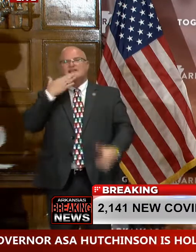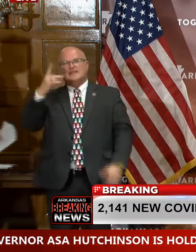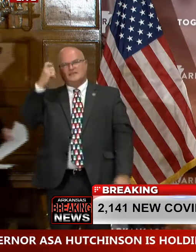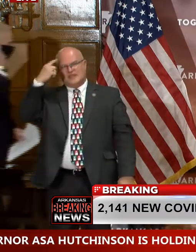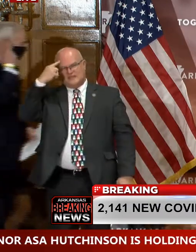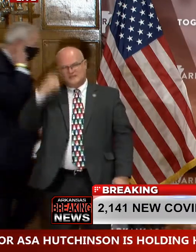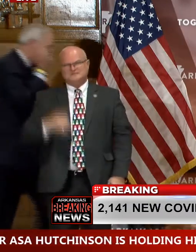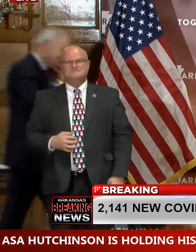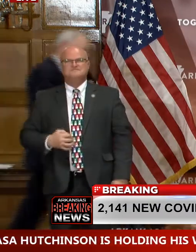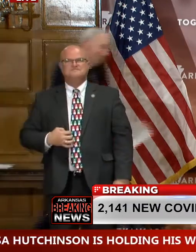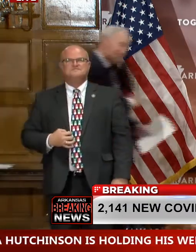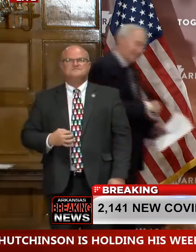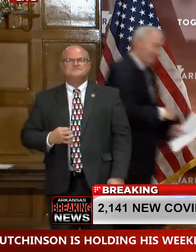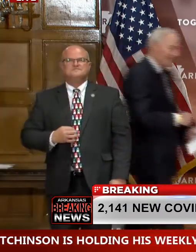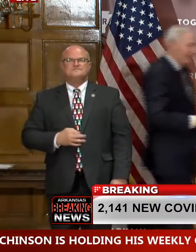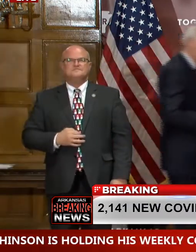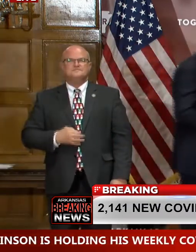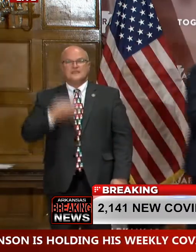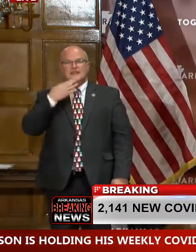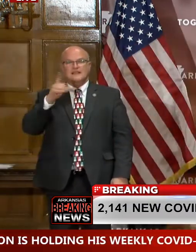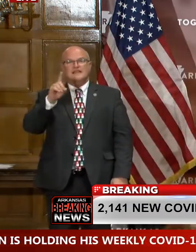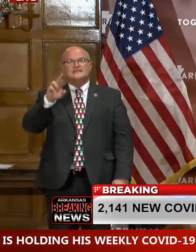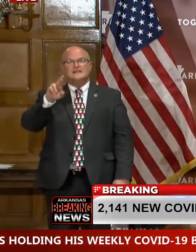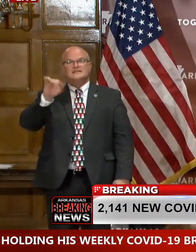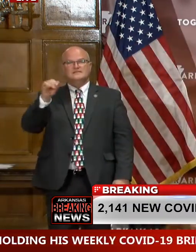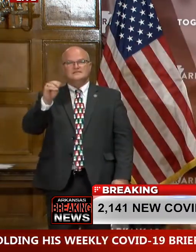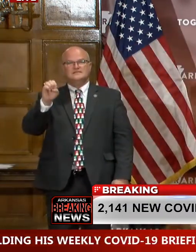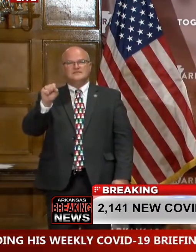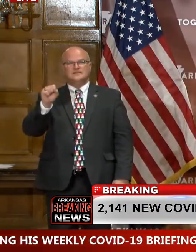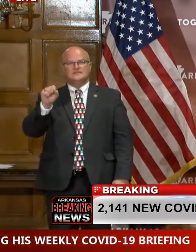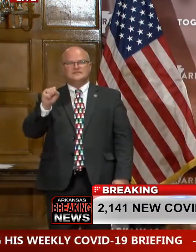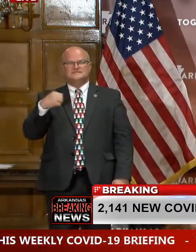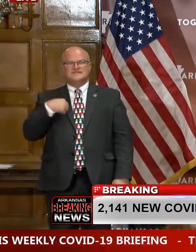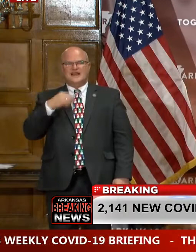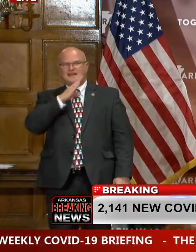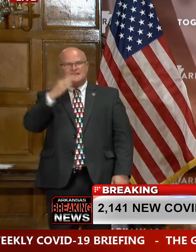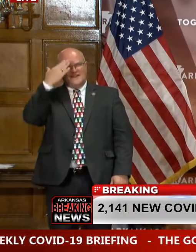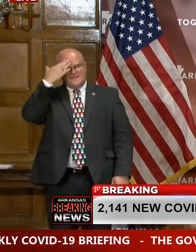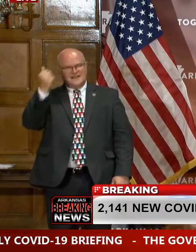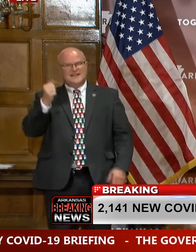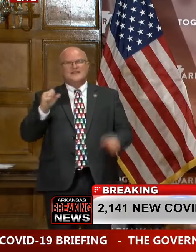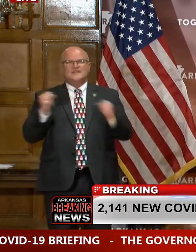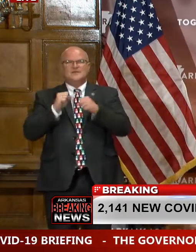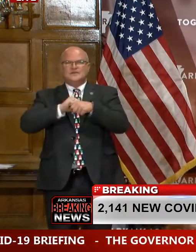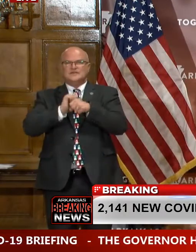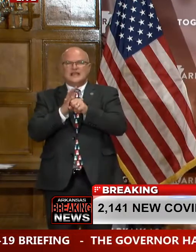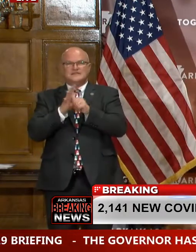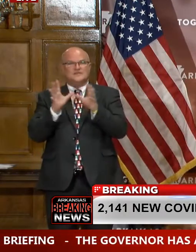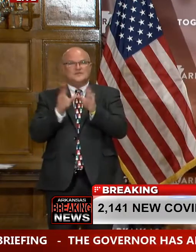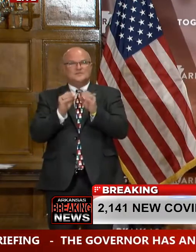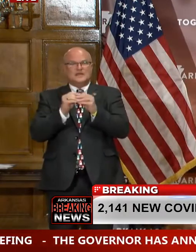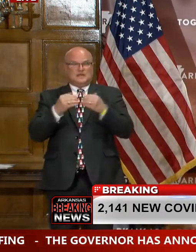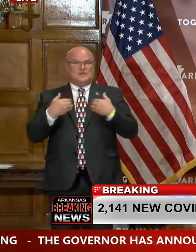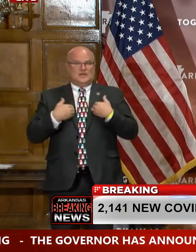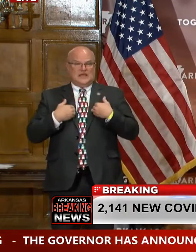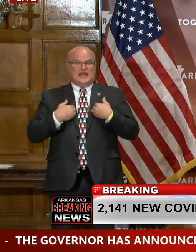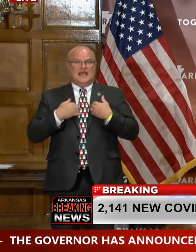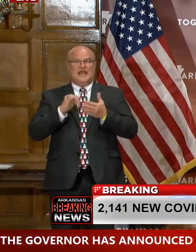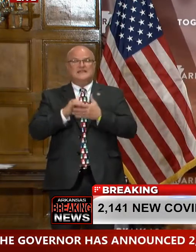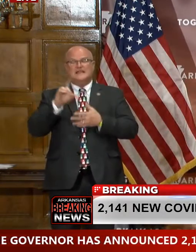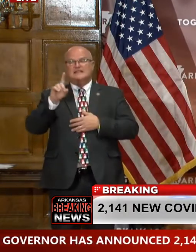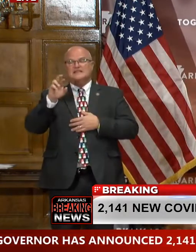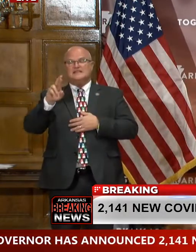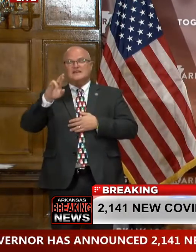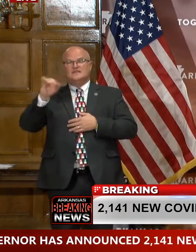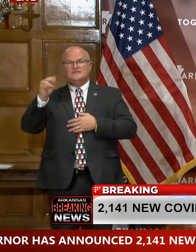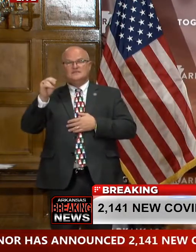Governor. Thank you, Dr. Jones, and I'll never forget the Winter Task Force meeting that we had in which Dr.